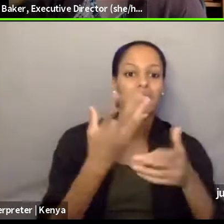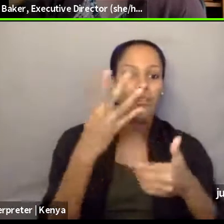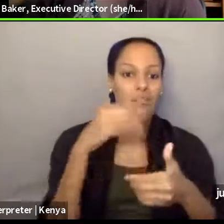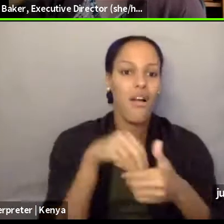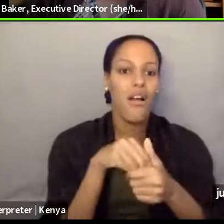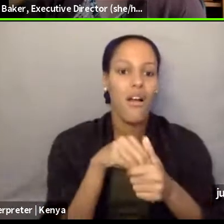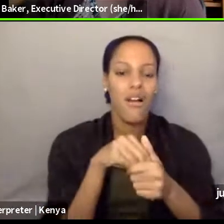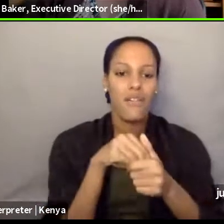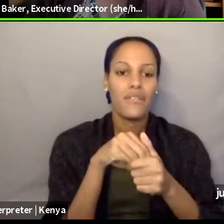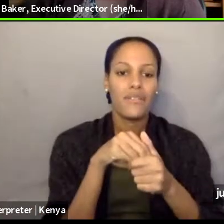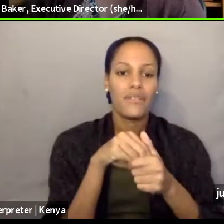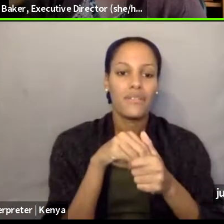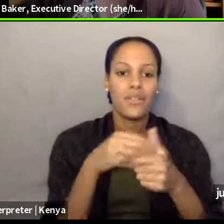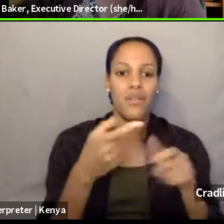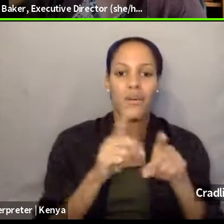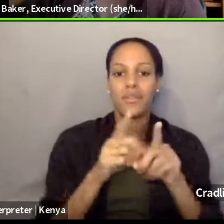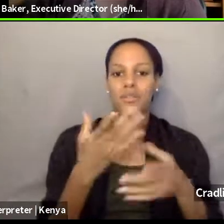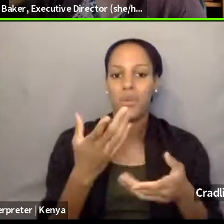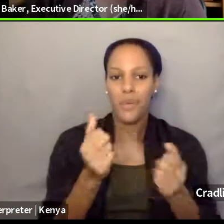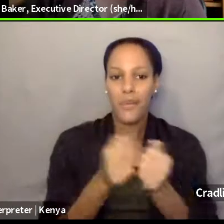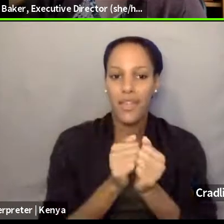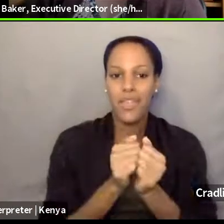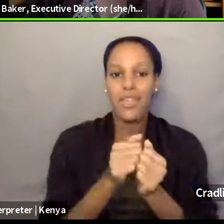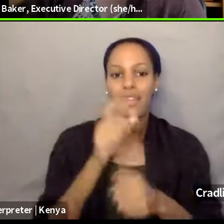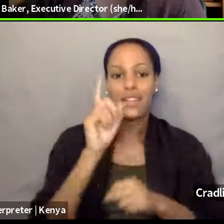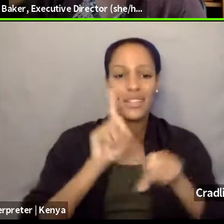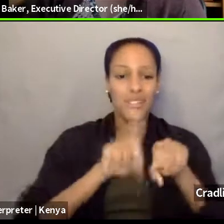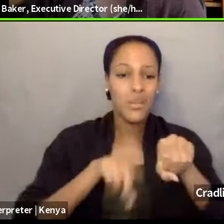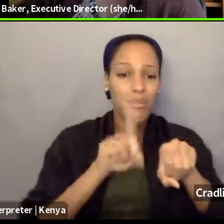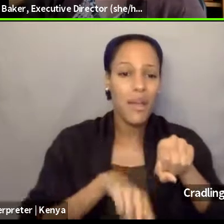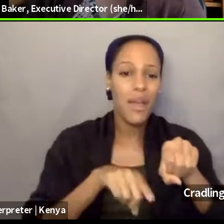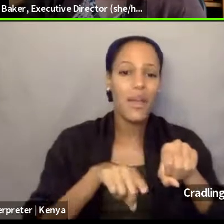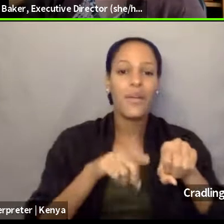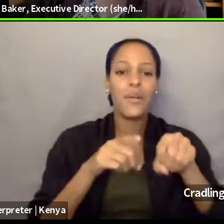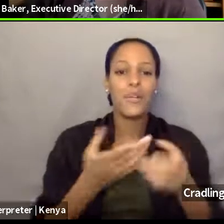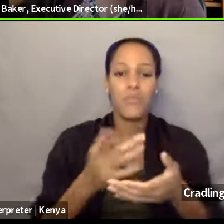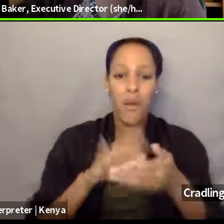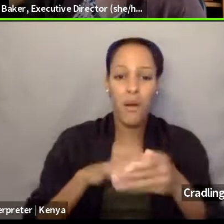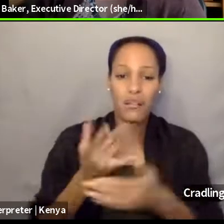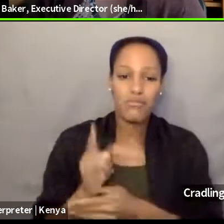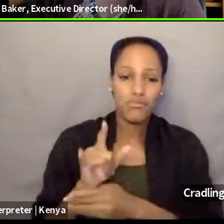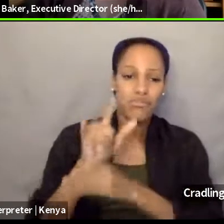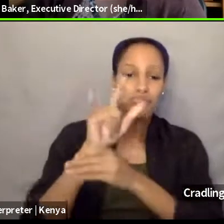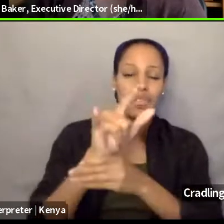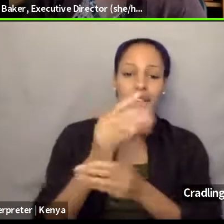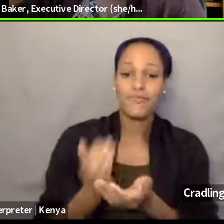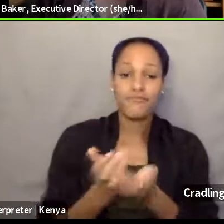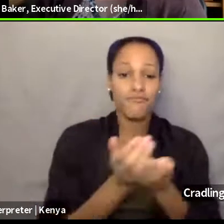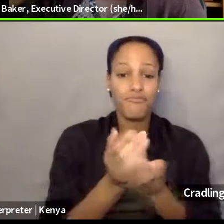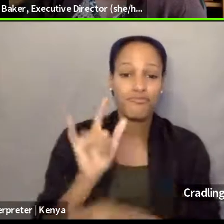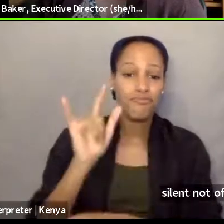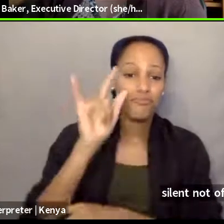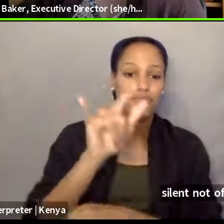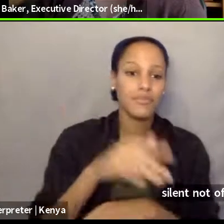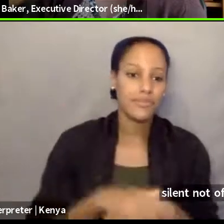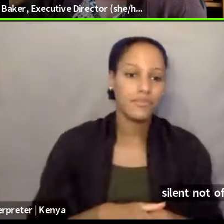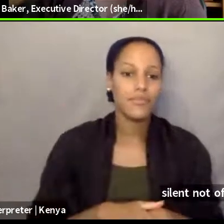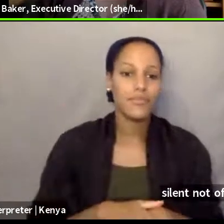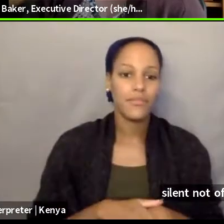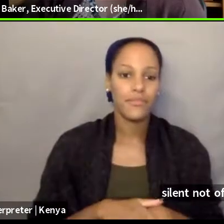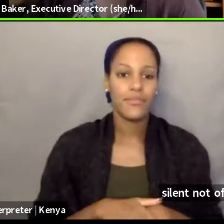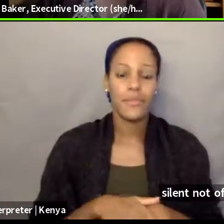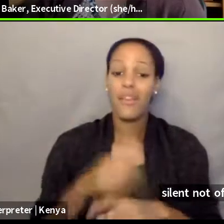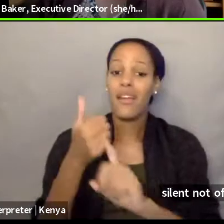tomato seedling aboard an airplane, the silent nod of acknowledgement between the only two Black people in a room. But Gay never dismisses